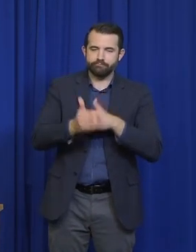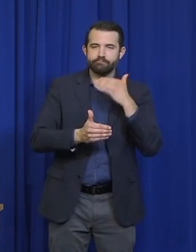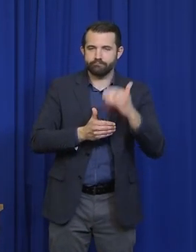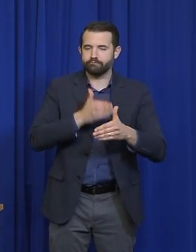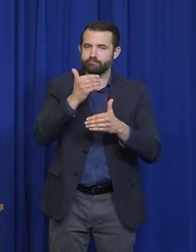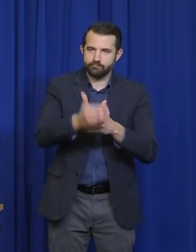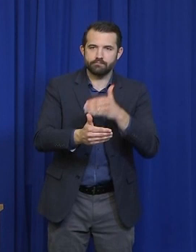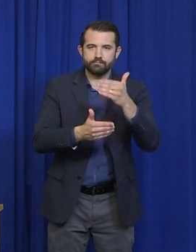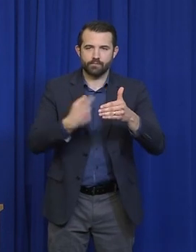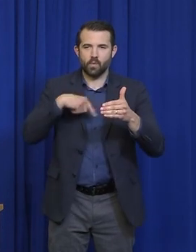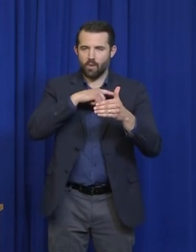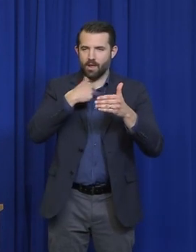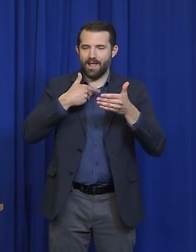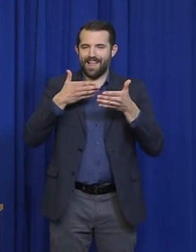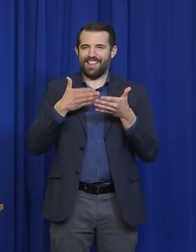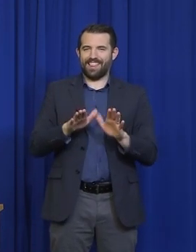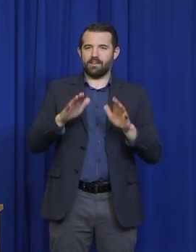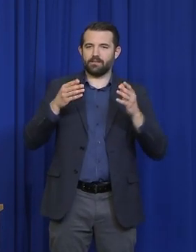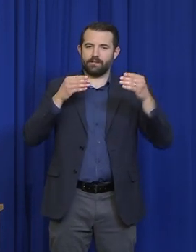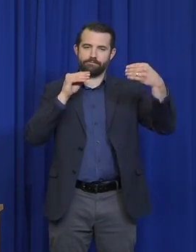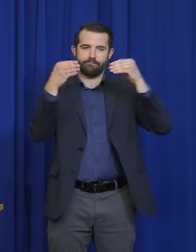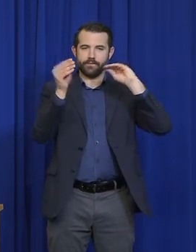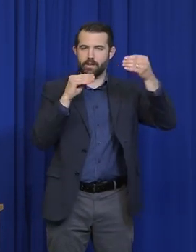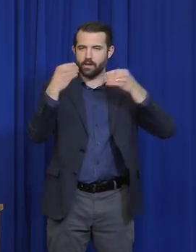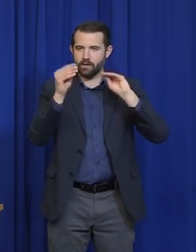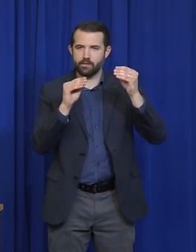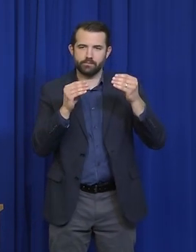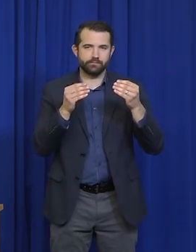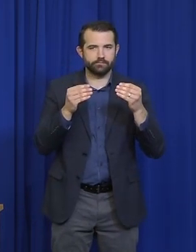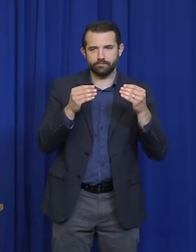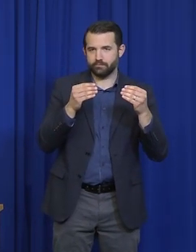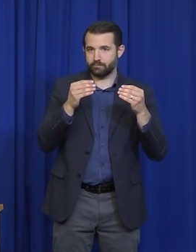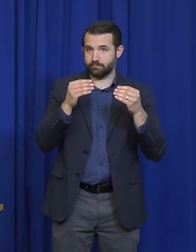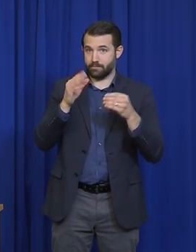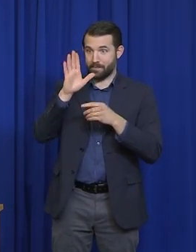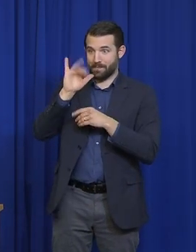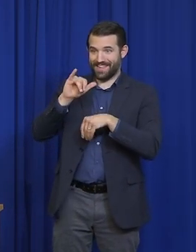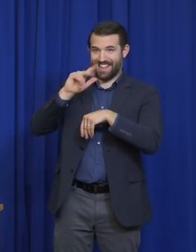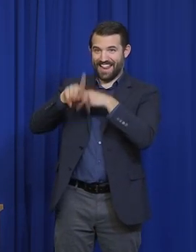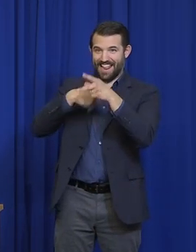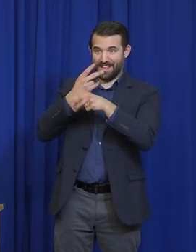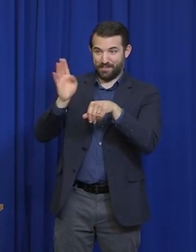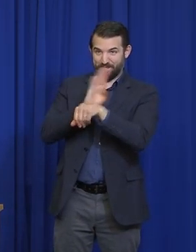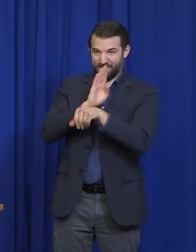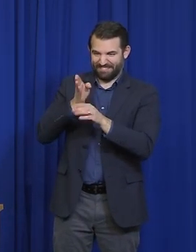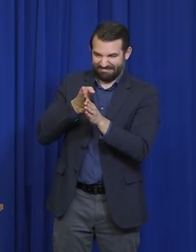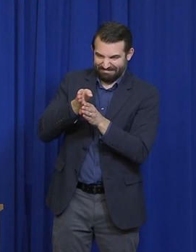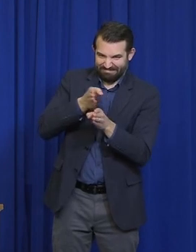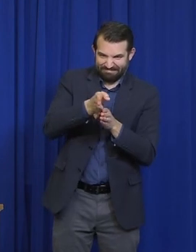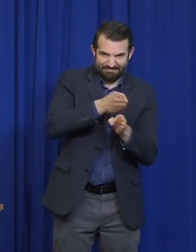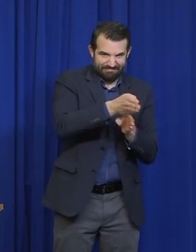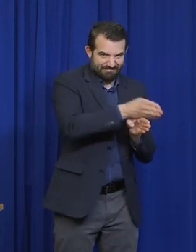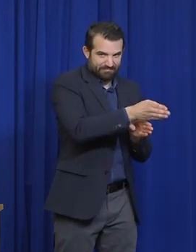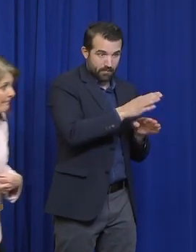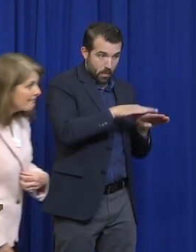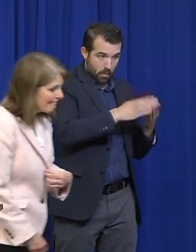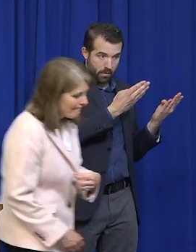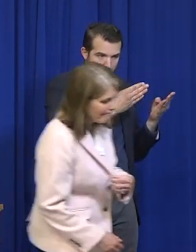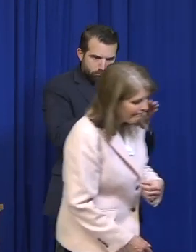think in the staged approach to be able to look at those options and and move move that way if we choose to